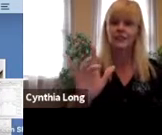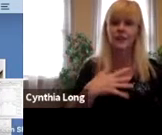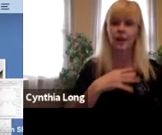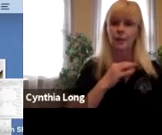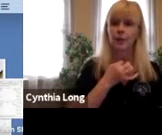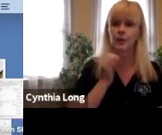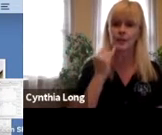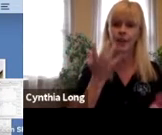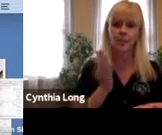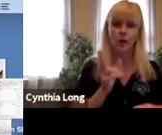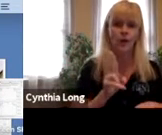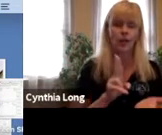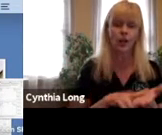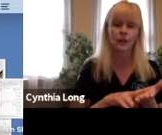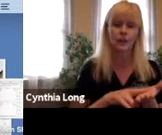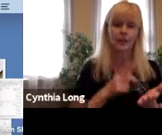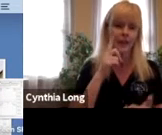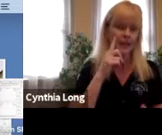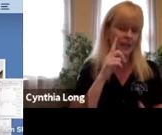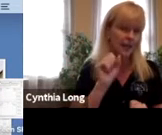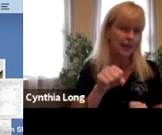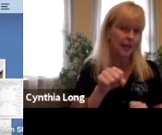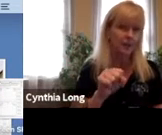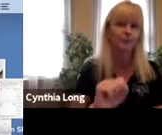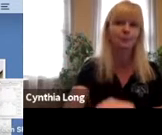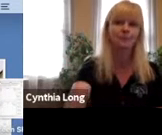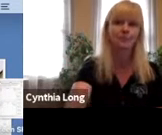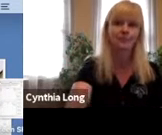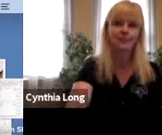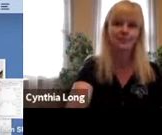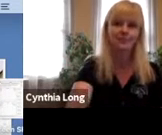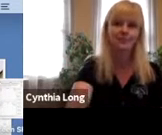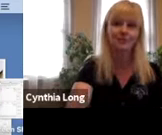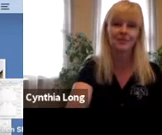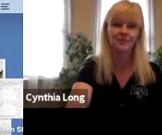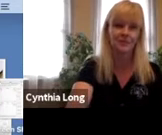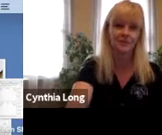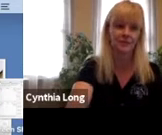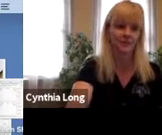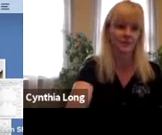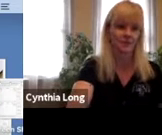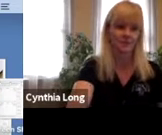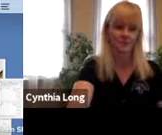Okay, I've clicked on there. I'm curious if I'm already logged in. I think I am.